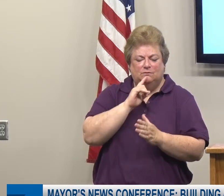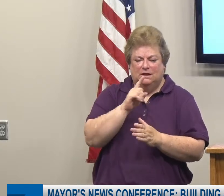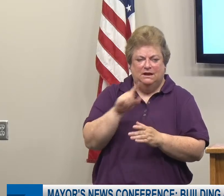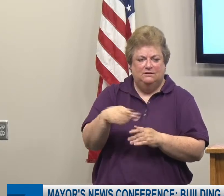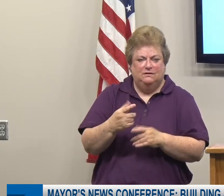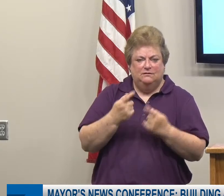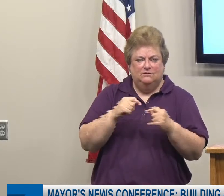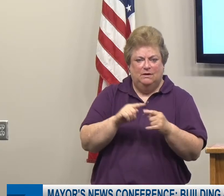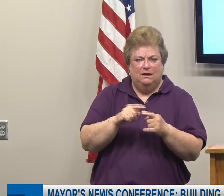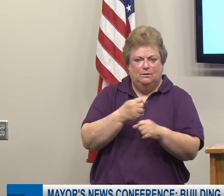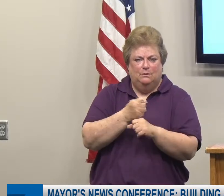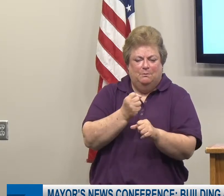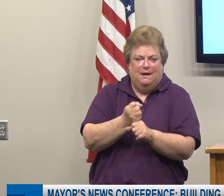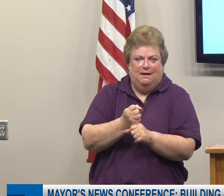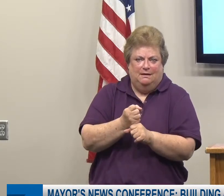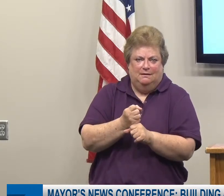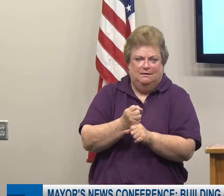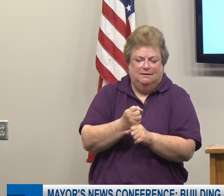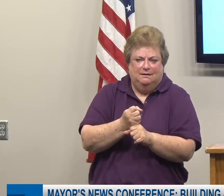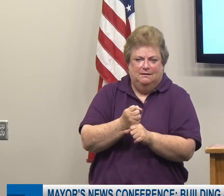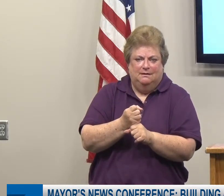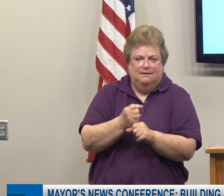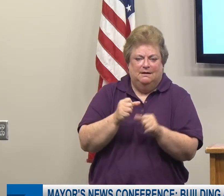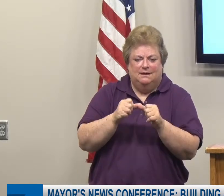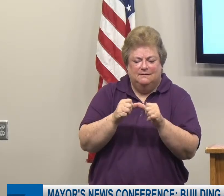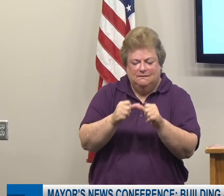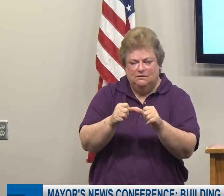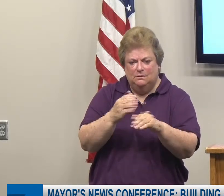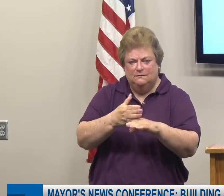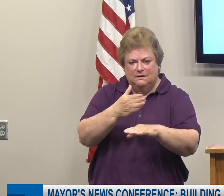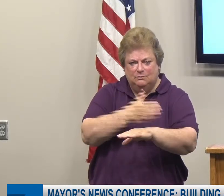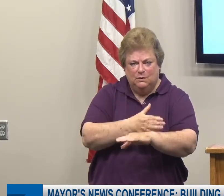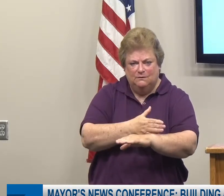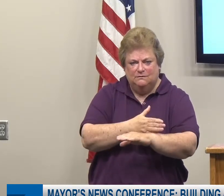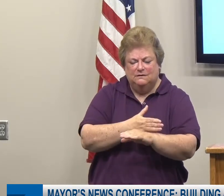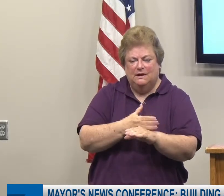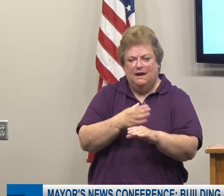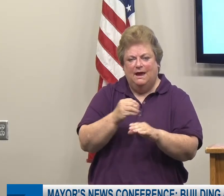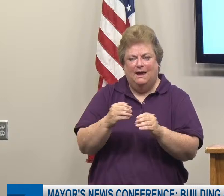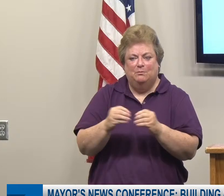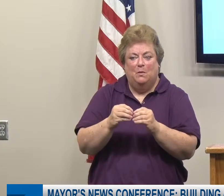make, kind of in the spirit of continuous improvement and